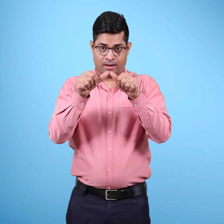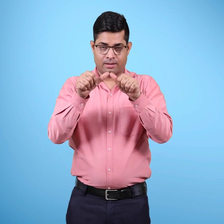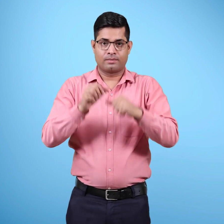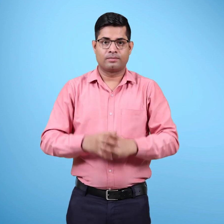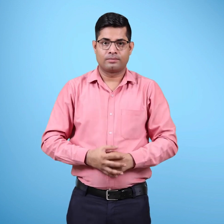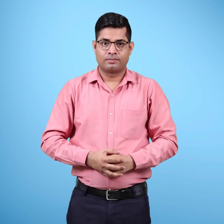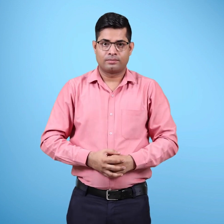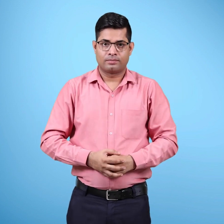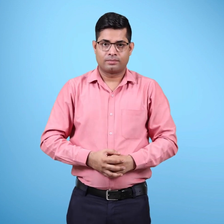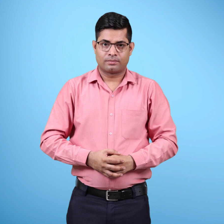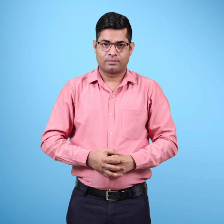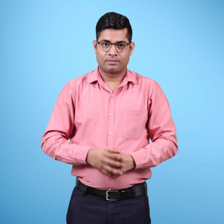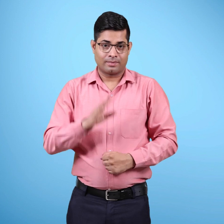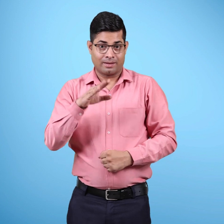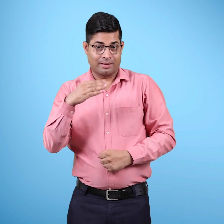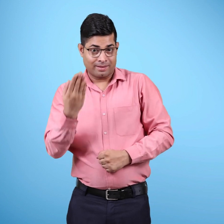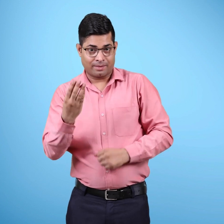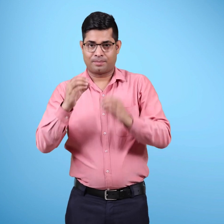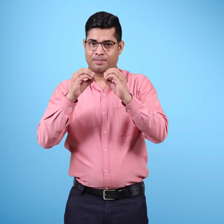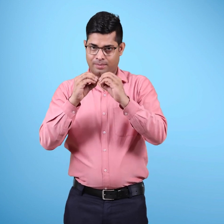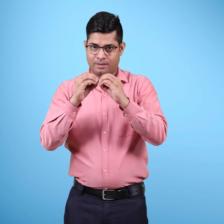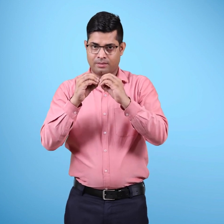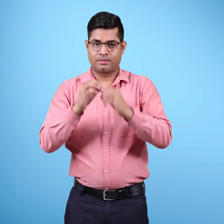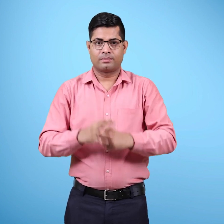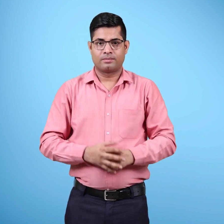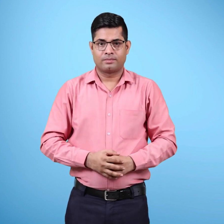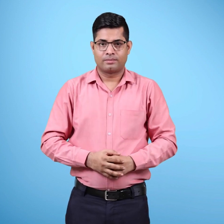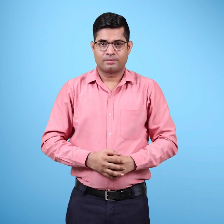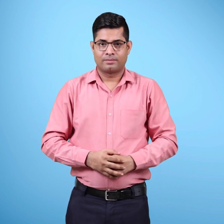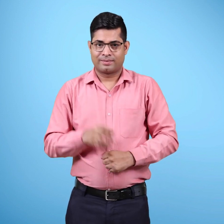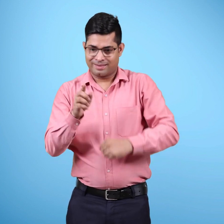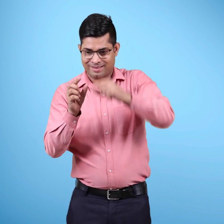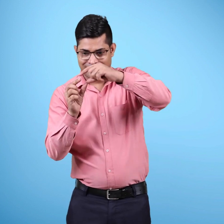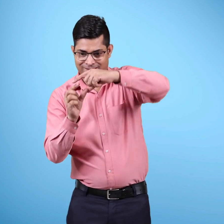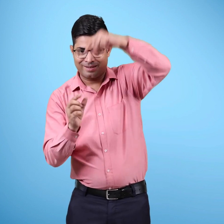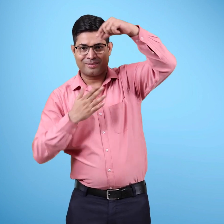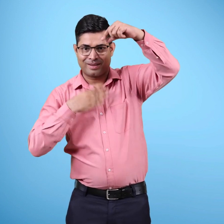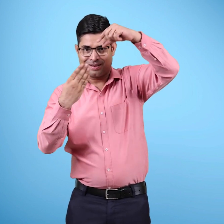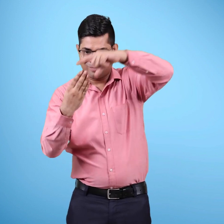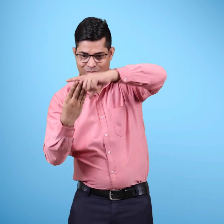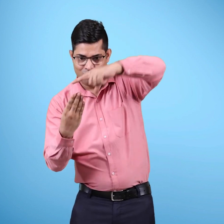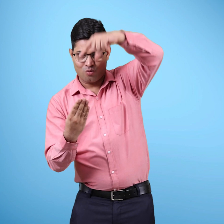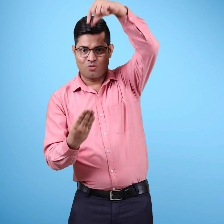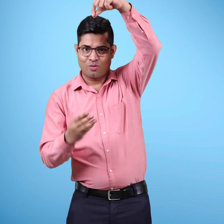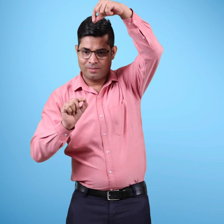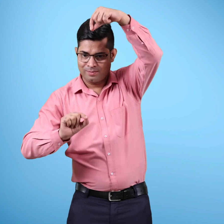Figure A reticulate and Figure B parallel.